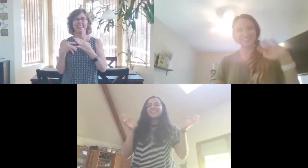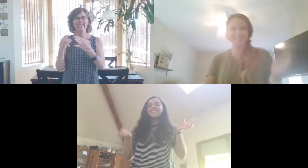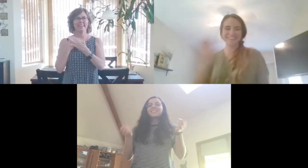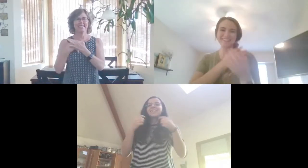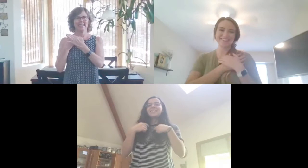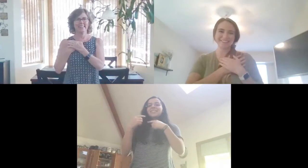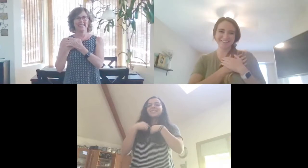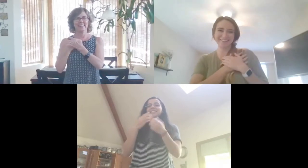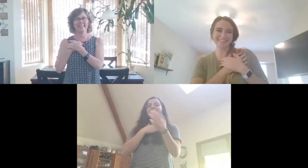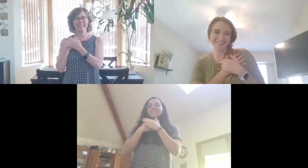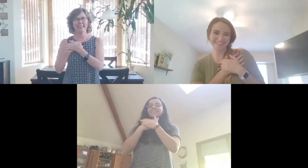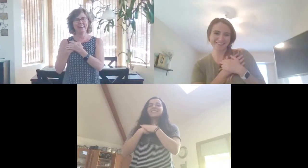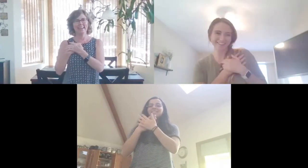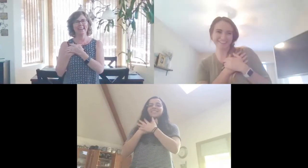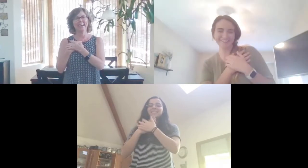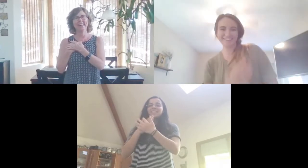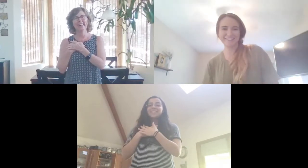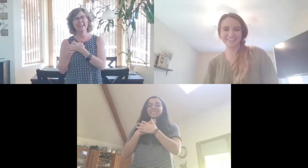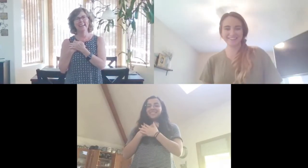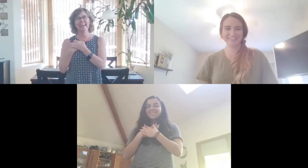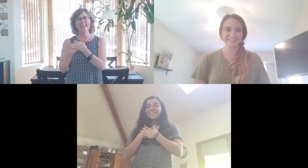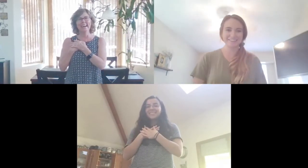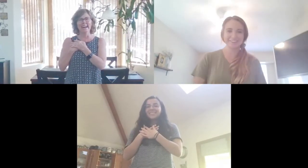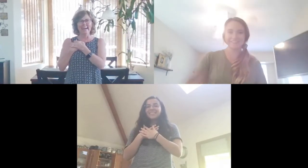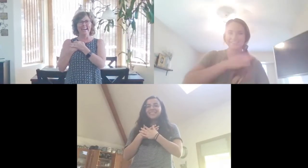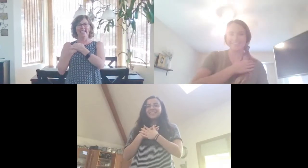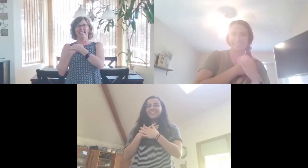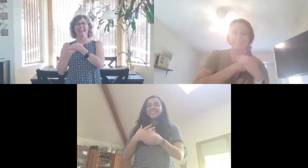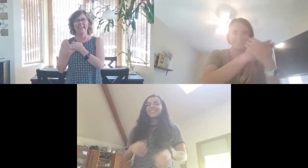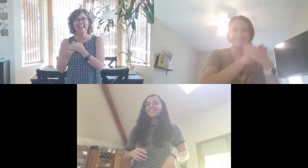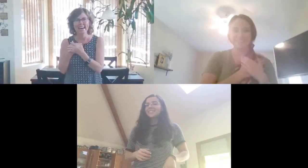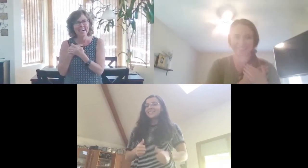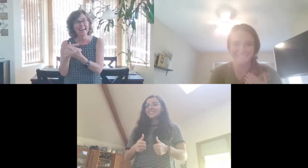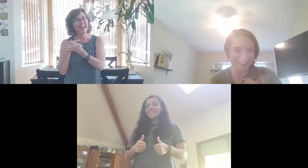the love of Jesus in my heart. I've got the love of Jesus in my heart.